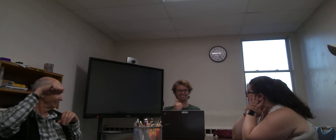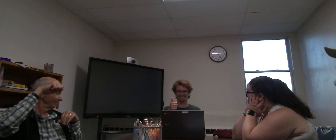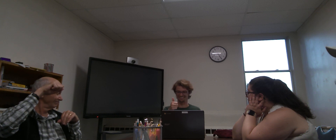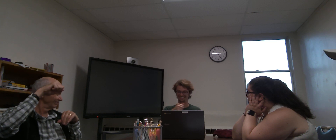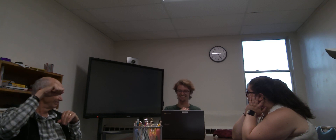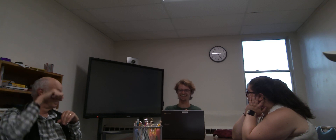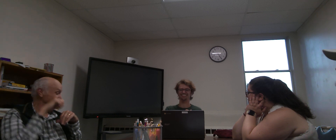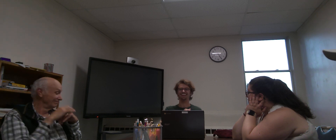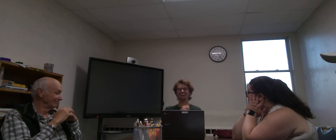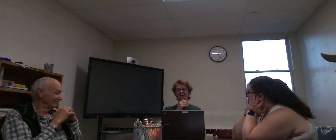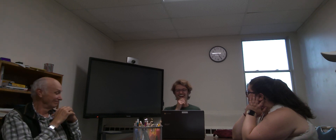Excellent, okay.